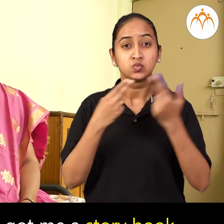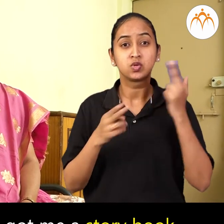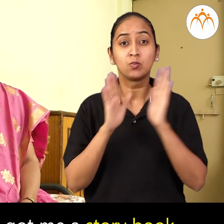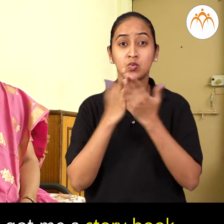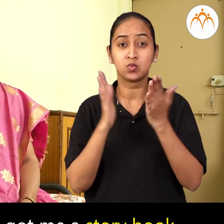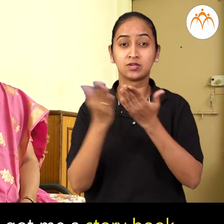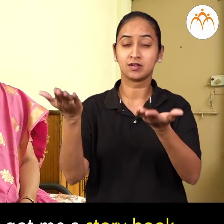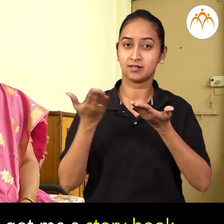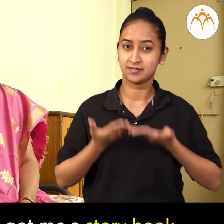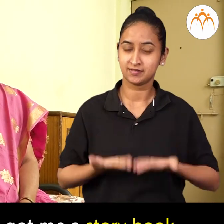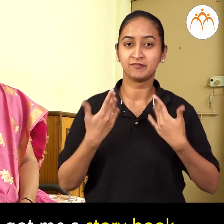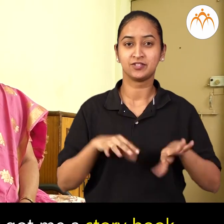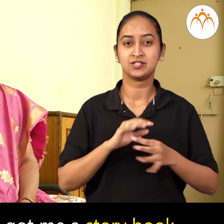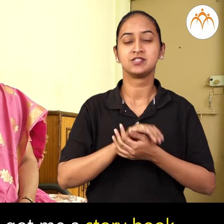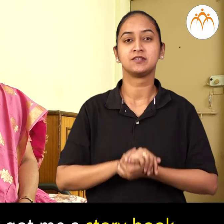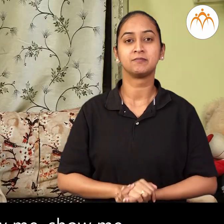storybook.